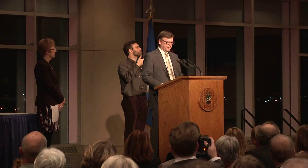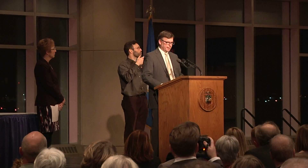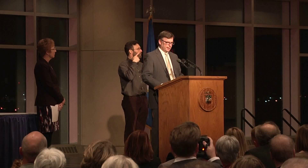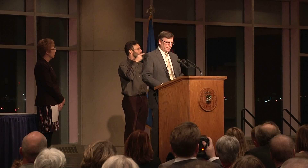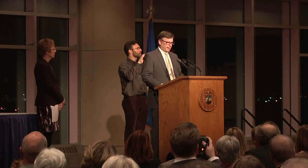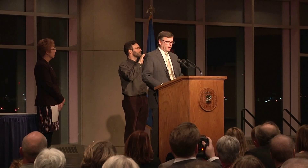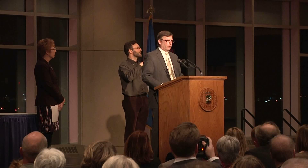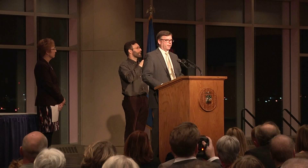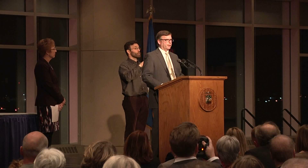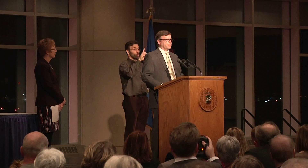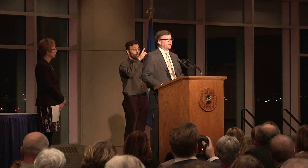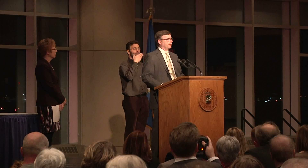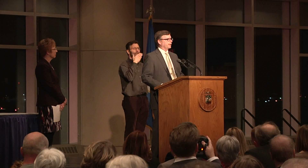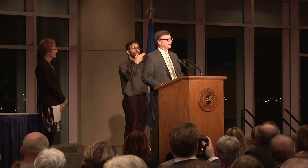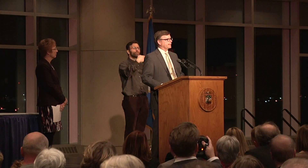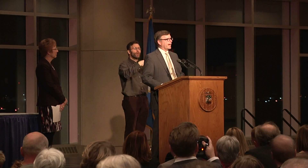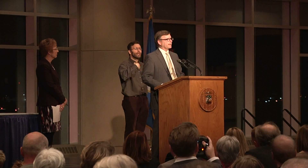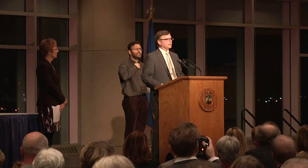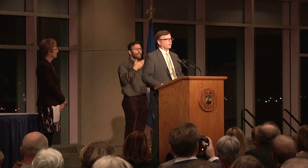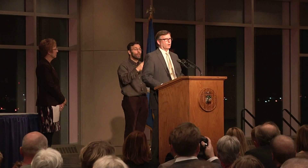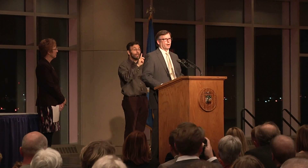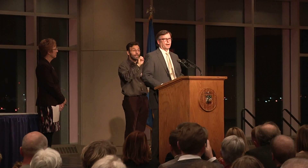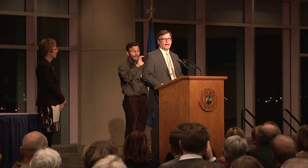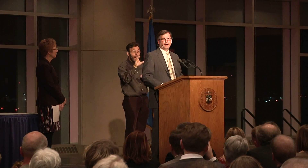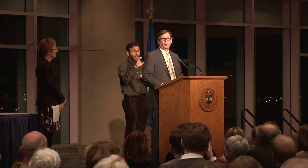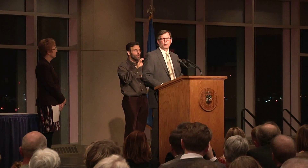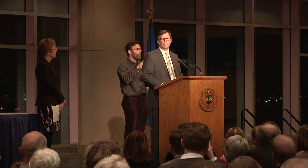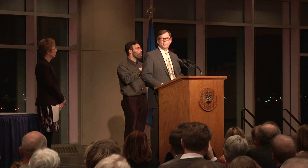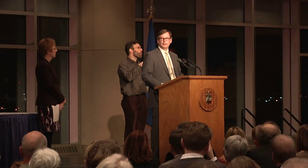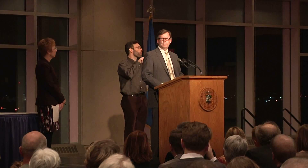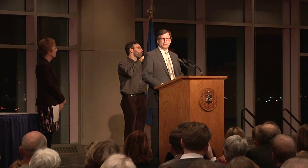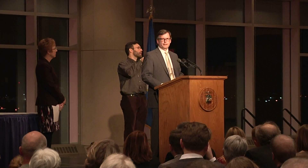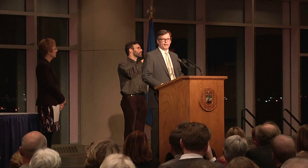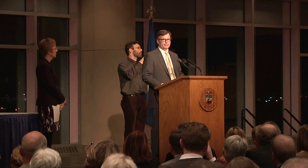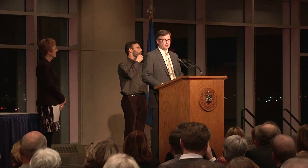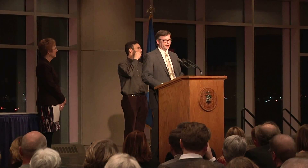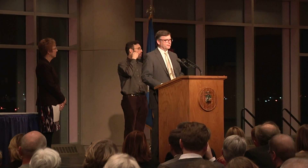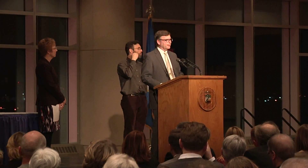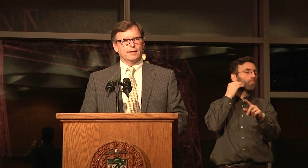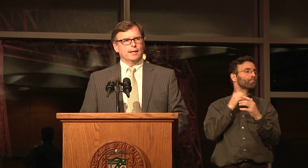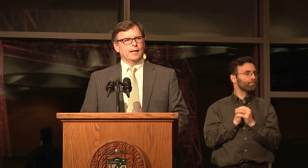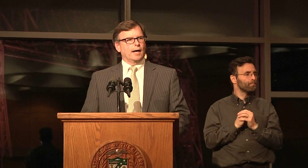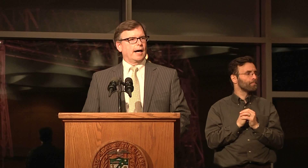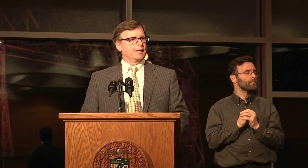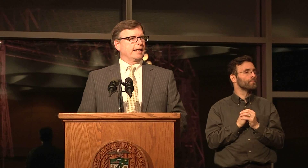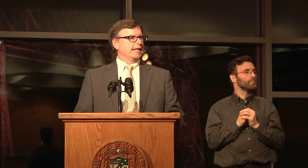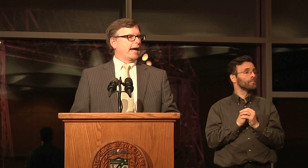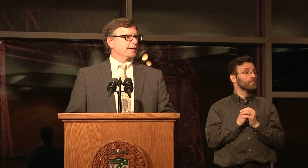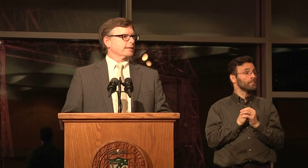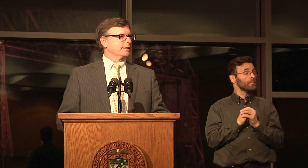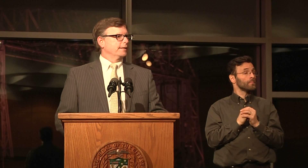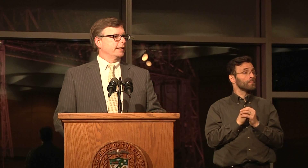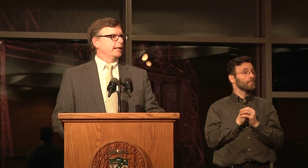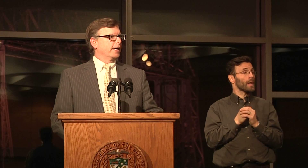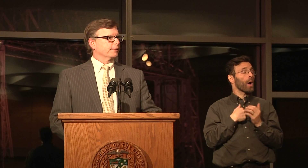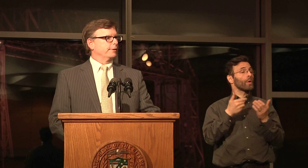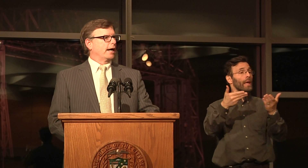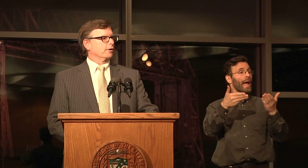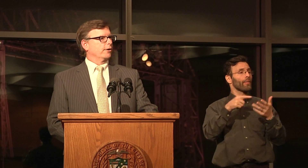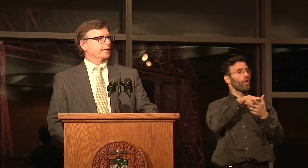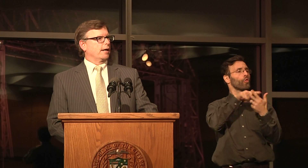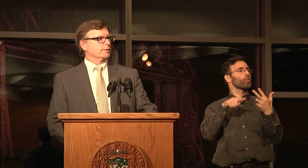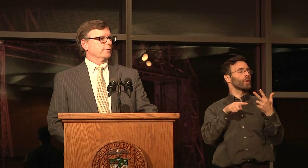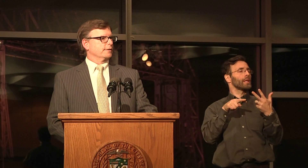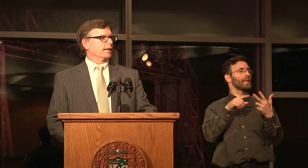us here, whether it's here at the DECC or at home via television. I'd like to ask the